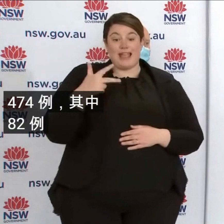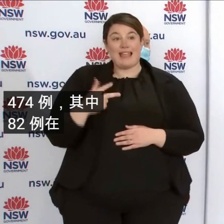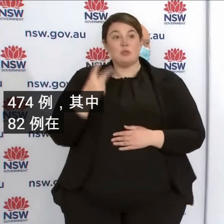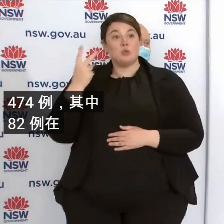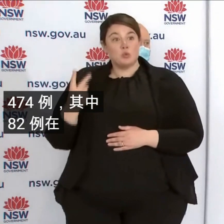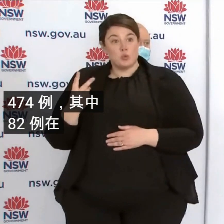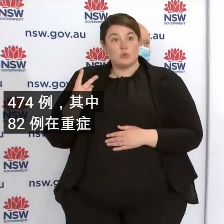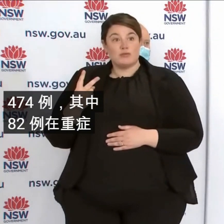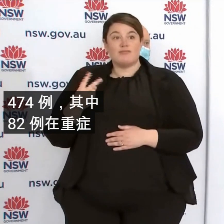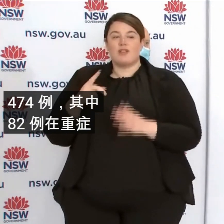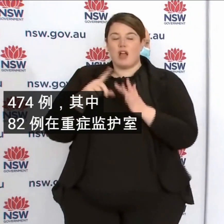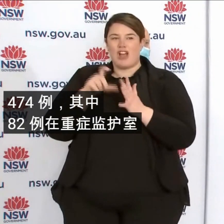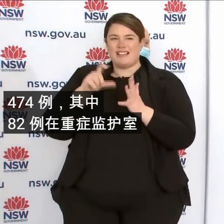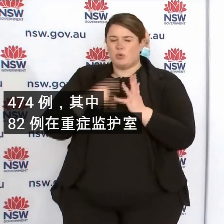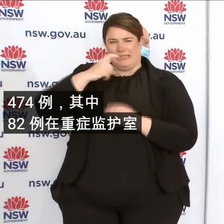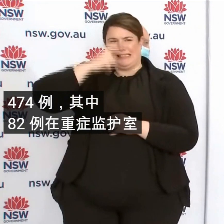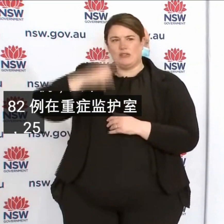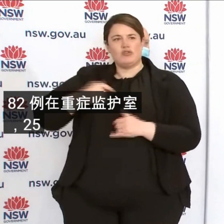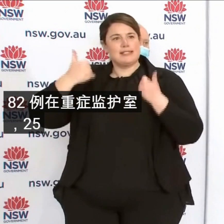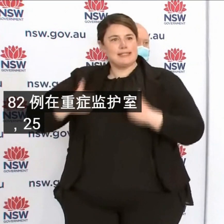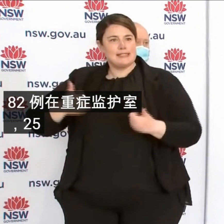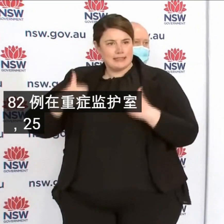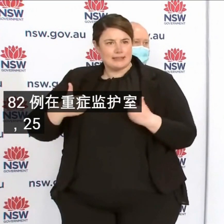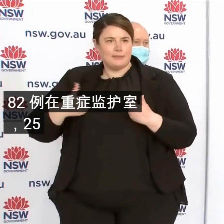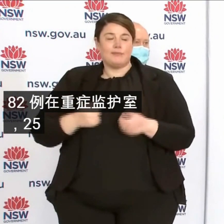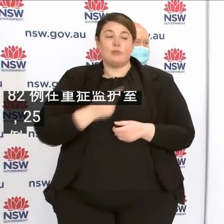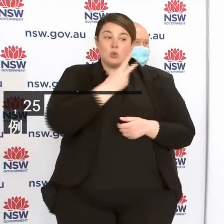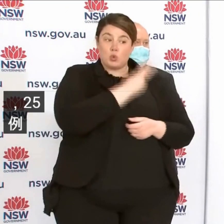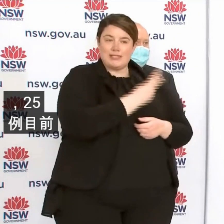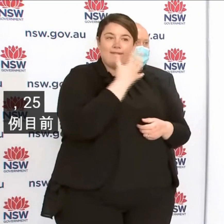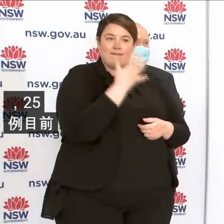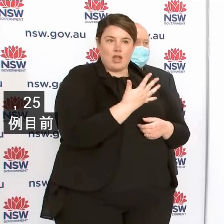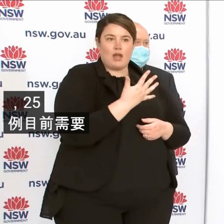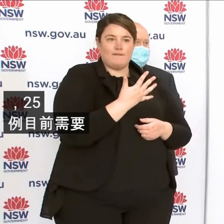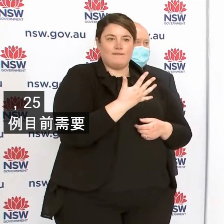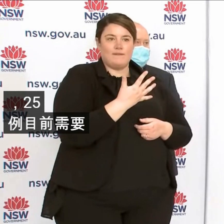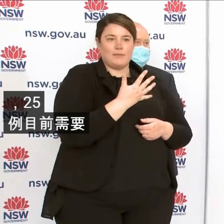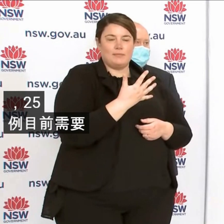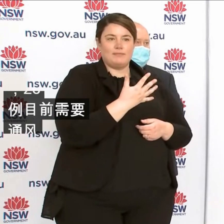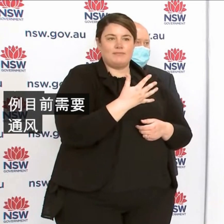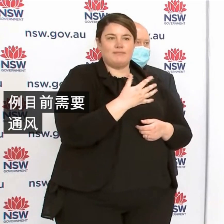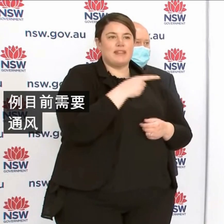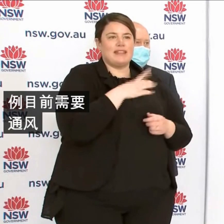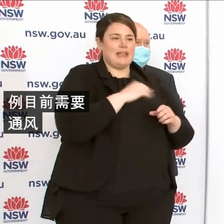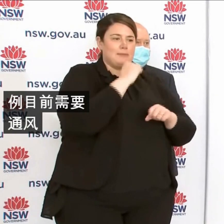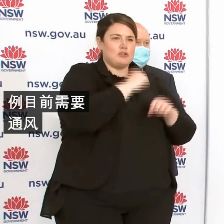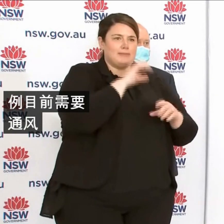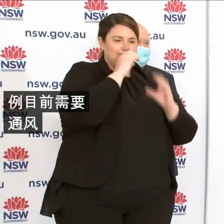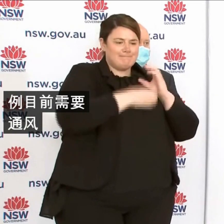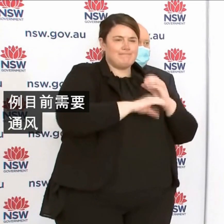those cases are in intensive care, and 25 cases are currently requiring